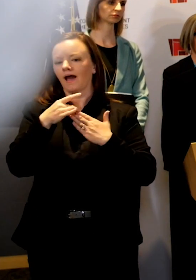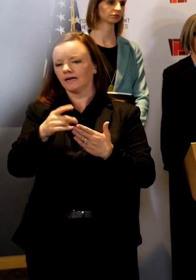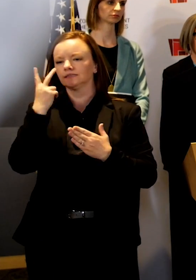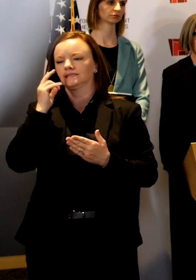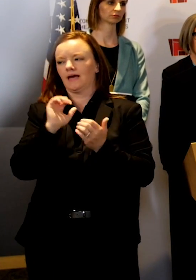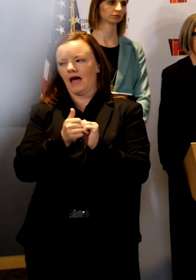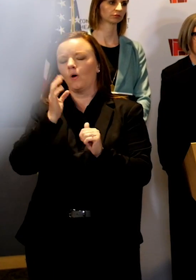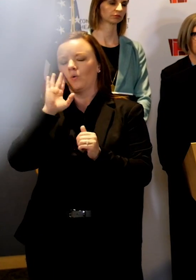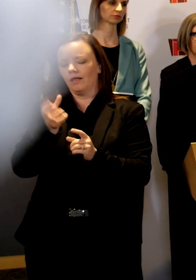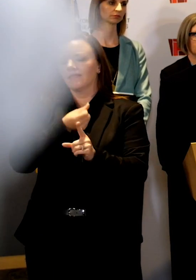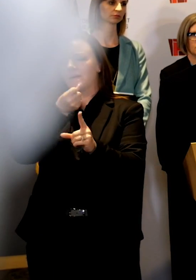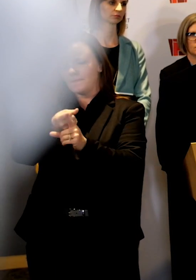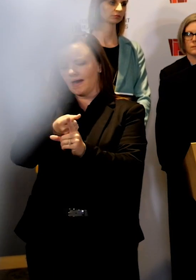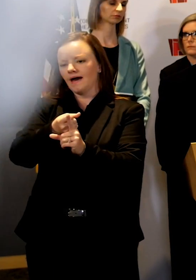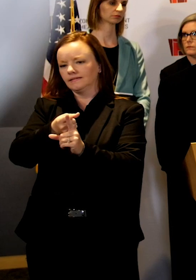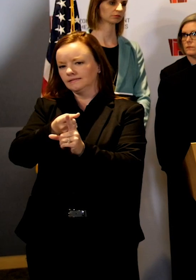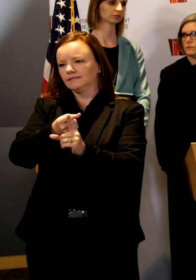impact